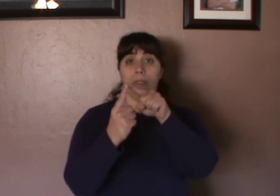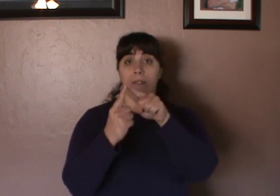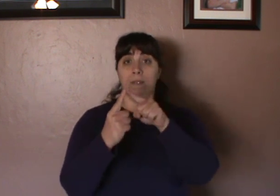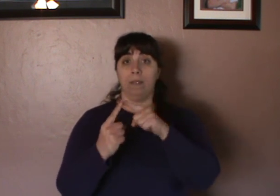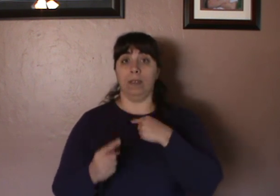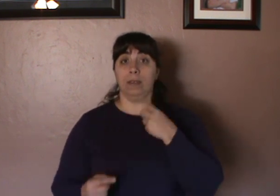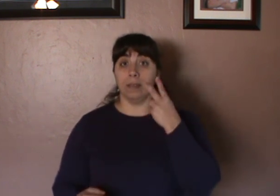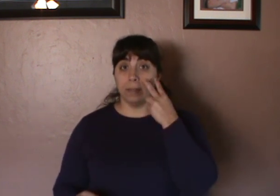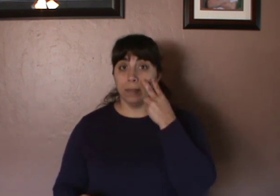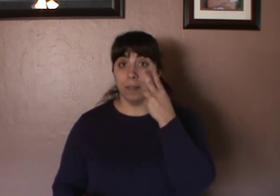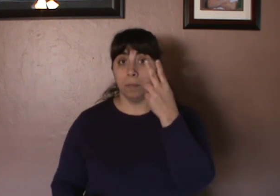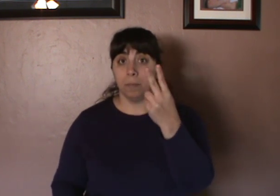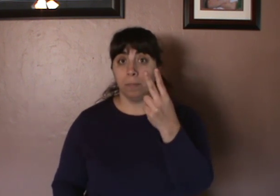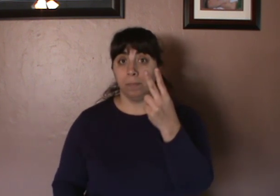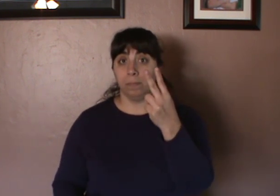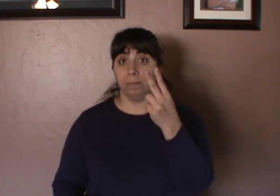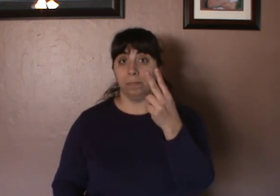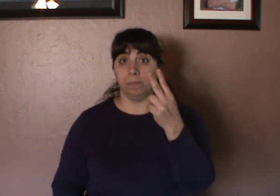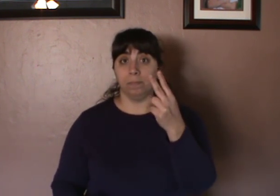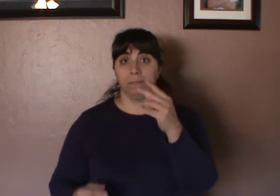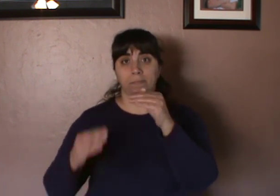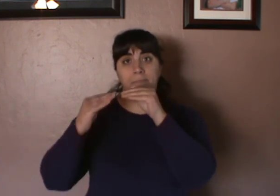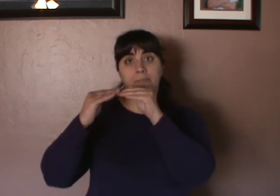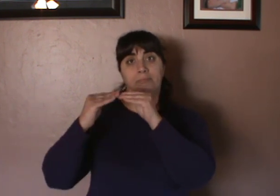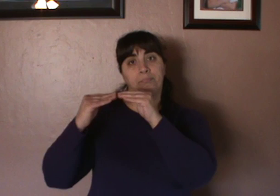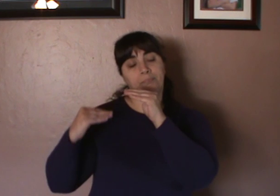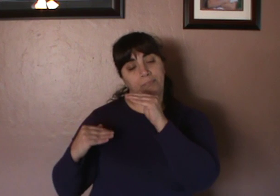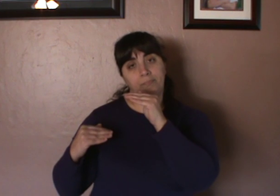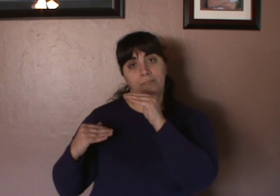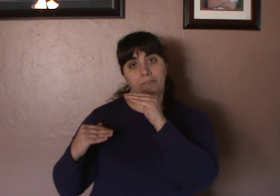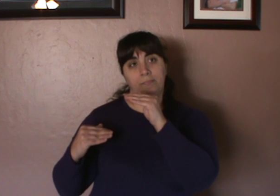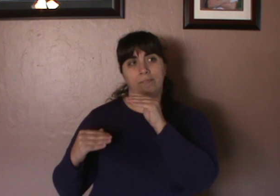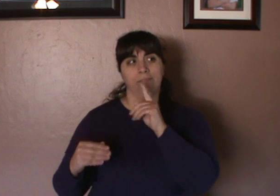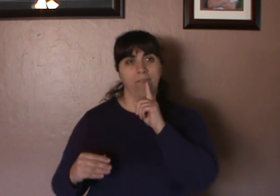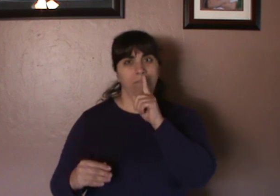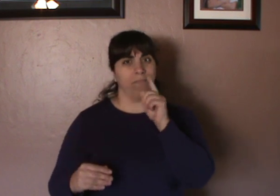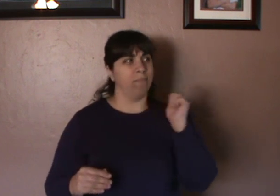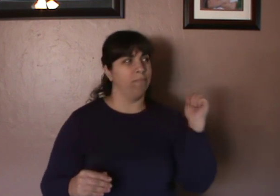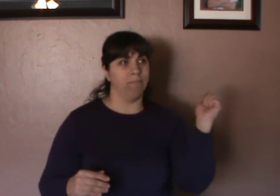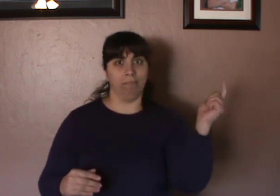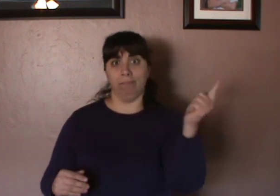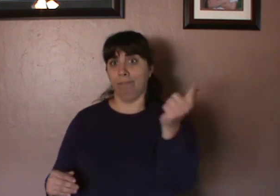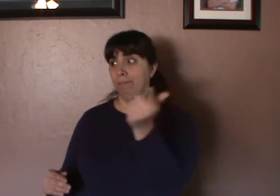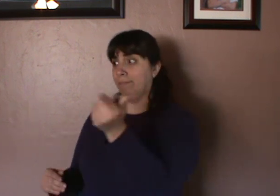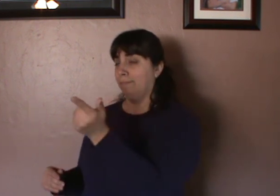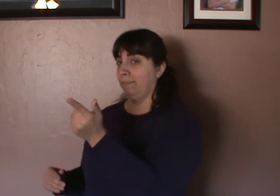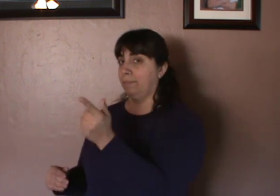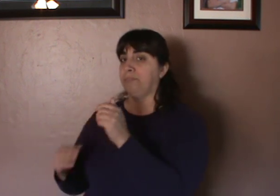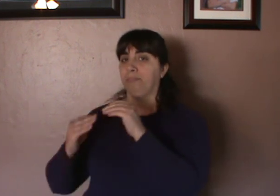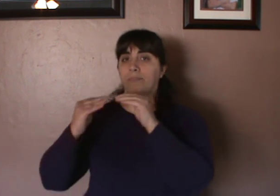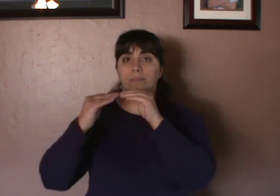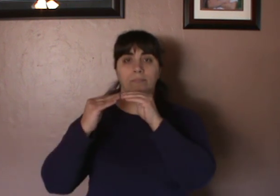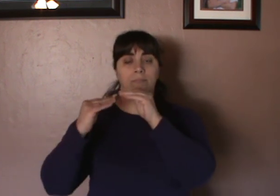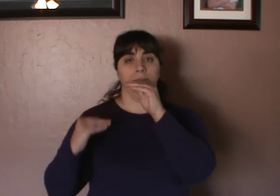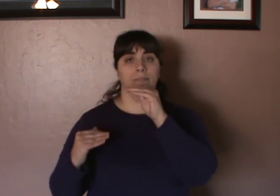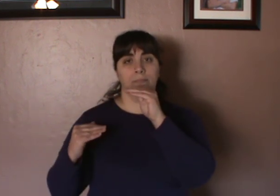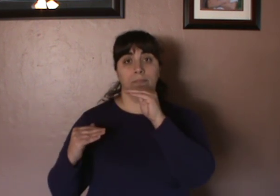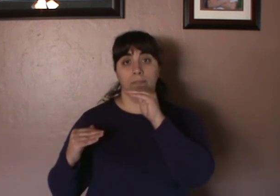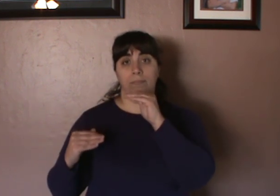Whenever I see someone less fortunate than I, and let's face it, who is it? Less fortunate than